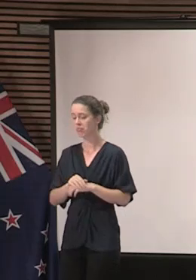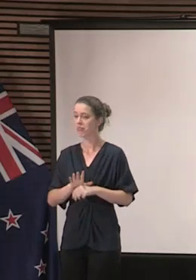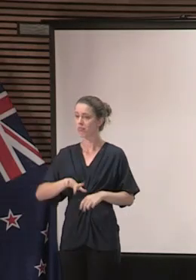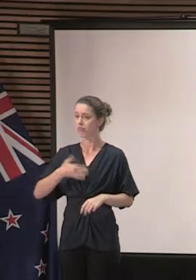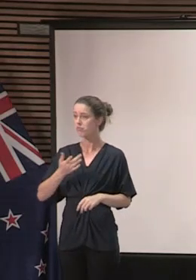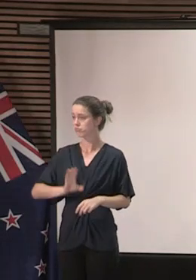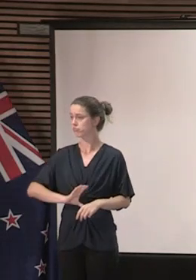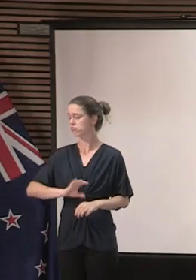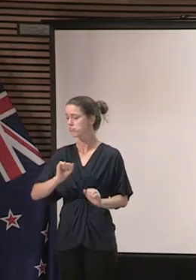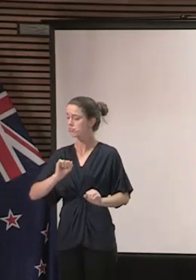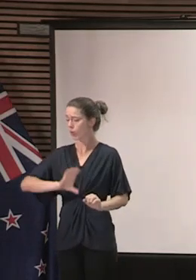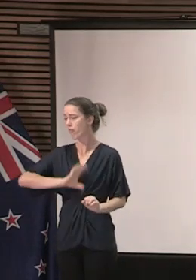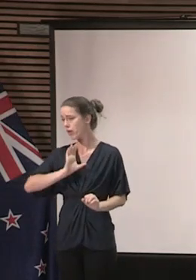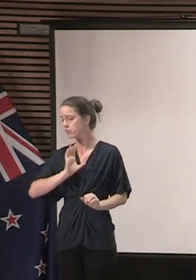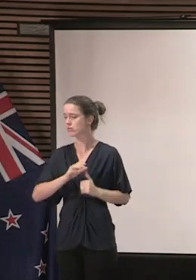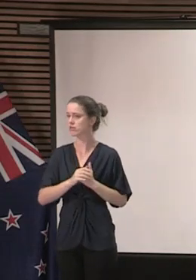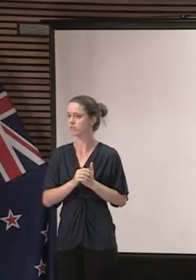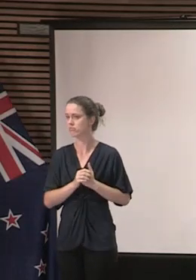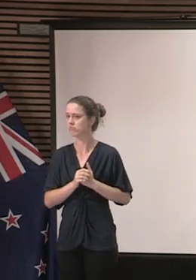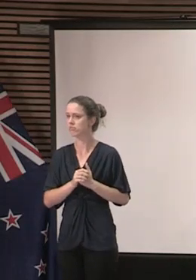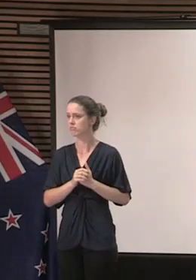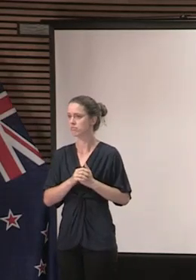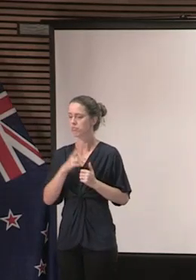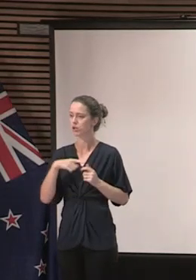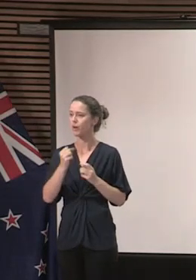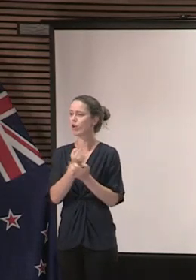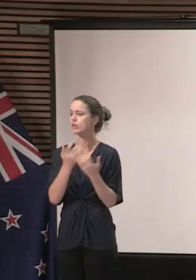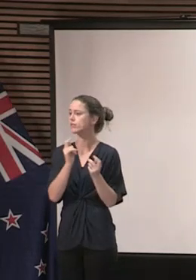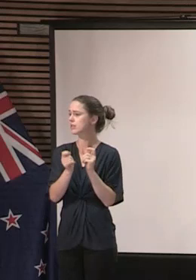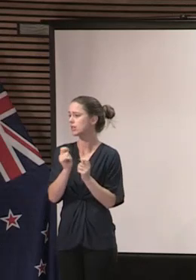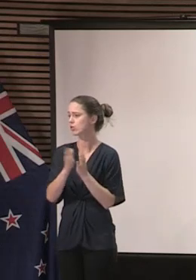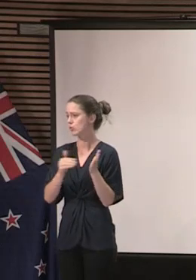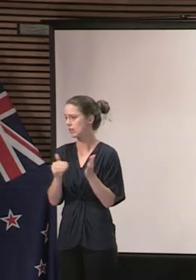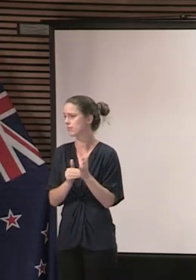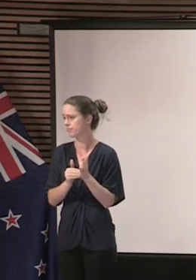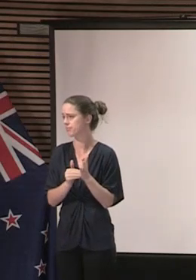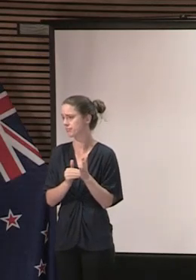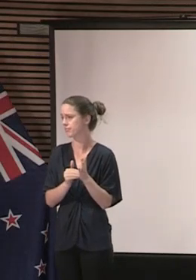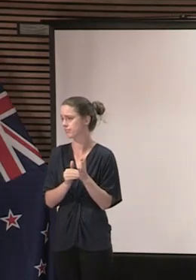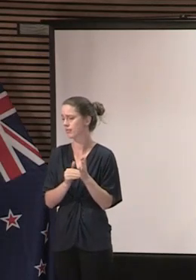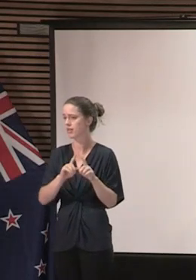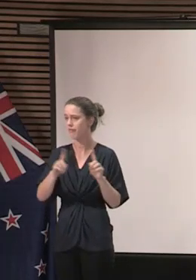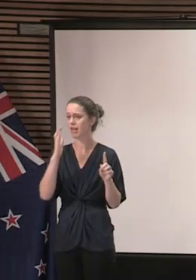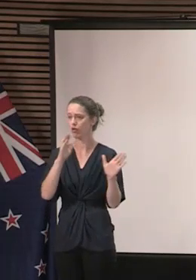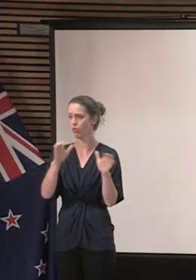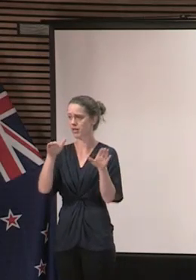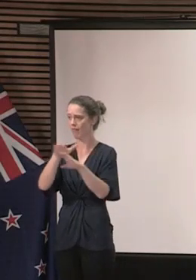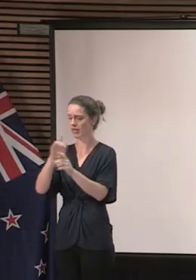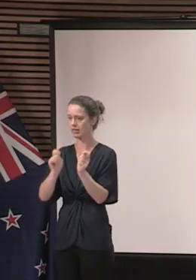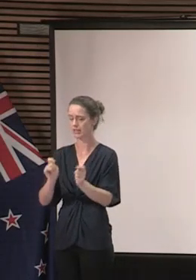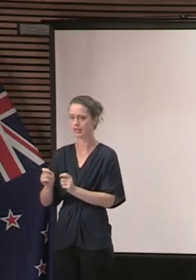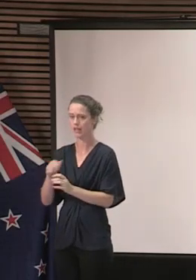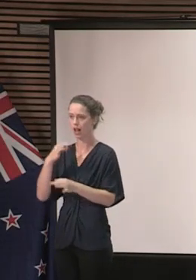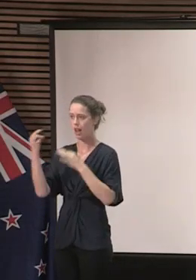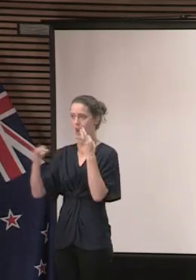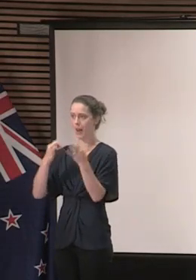positive cases we're seeing each day, with that wide testing right across the country and across the range of ethnic groups as well. On that Invercargill